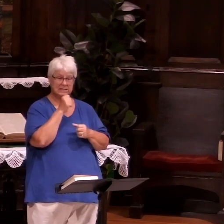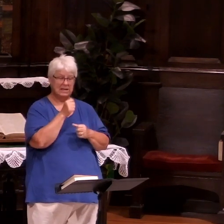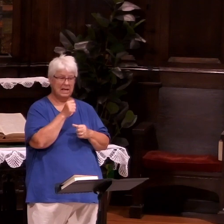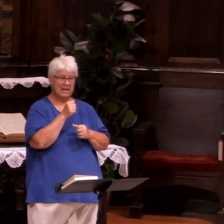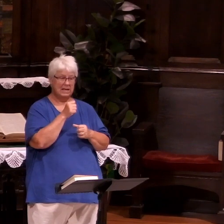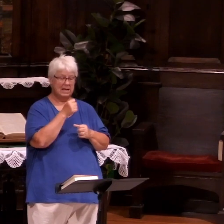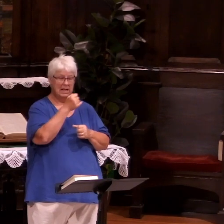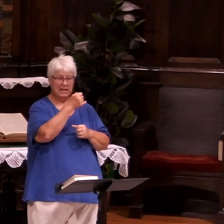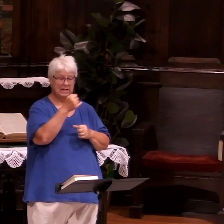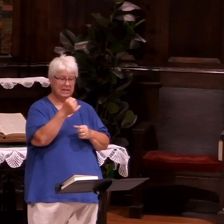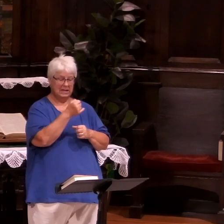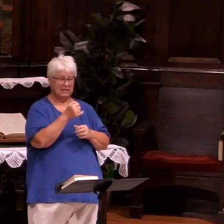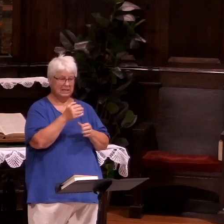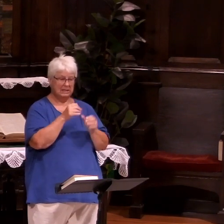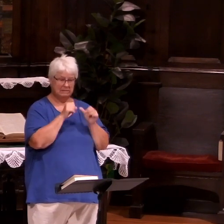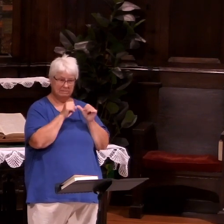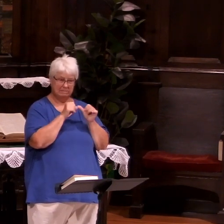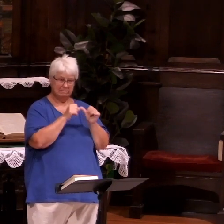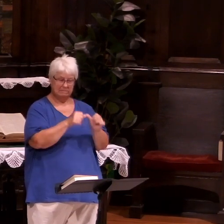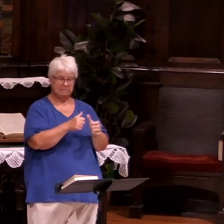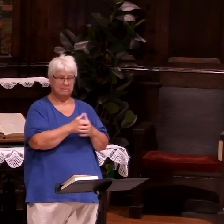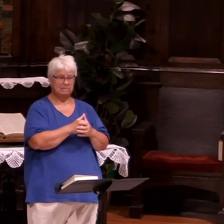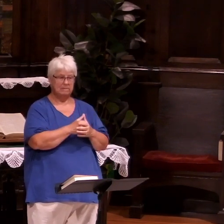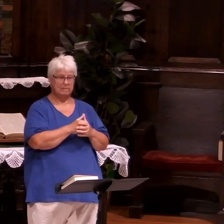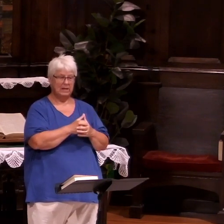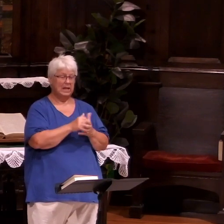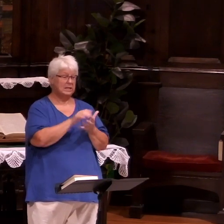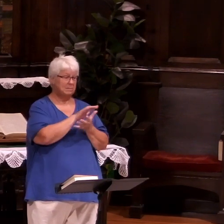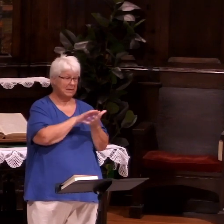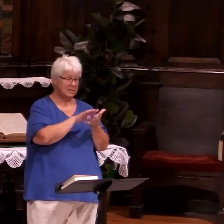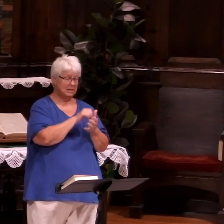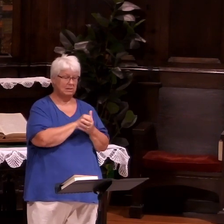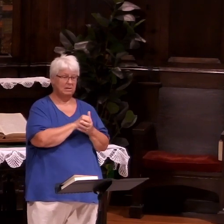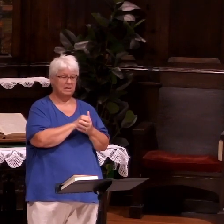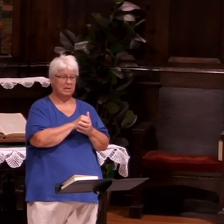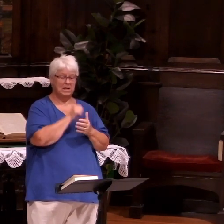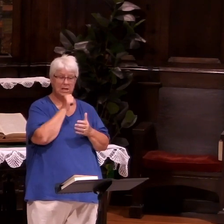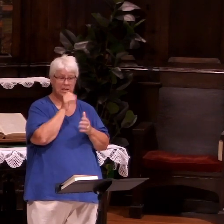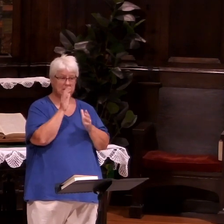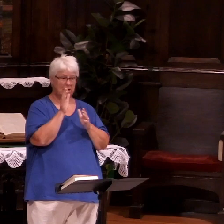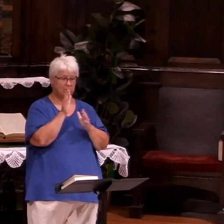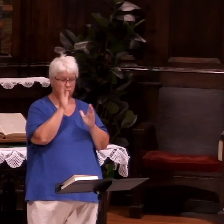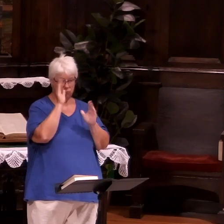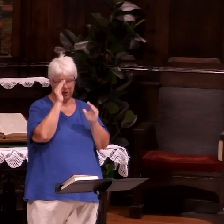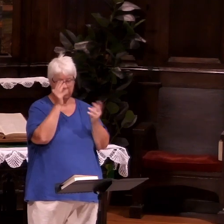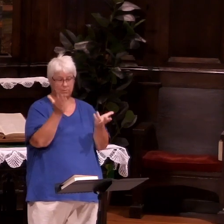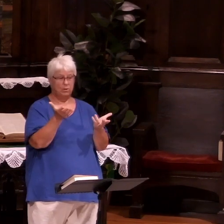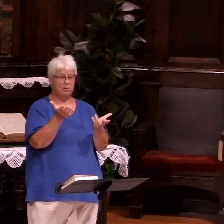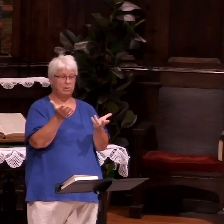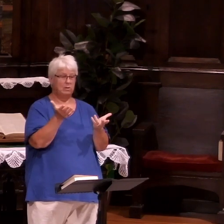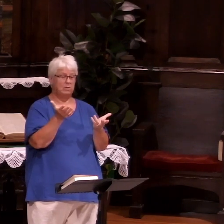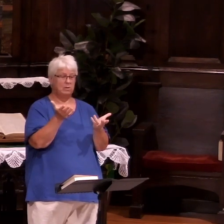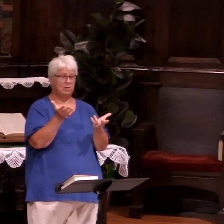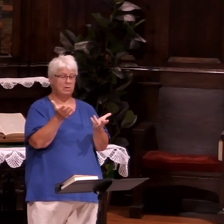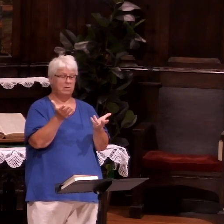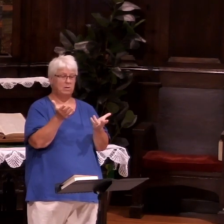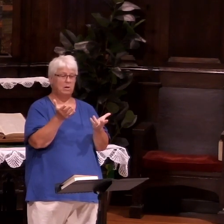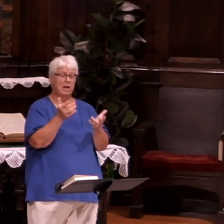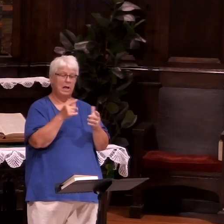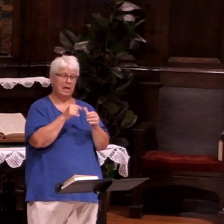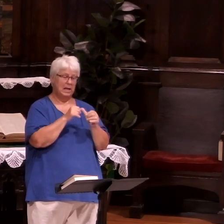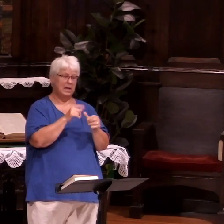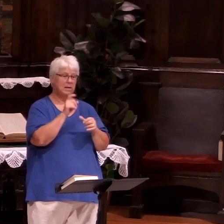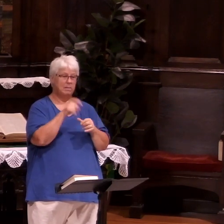linear, ever, right? It's messy, it's unpredictable, but it also always